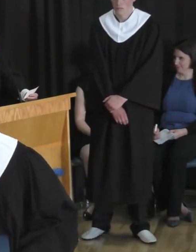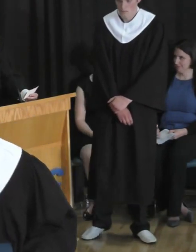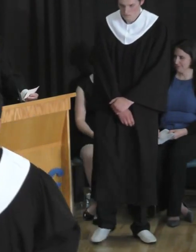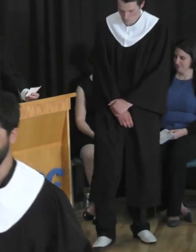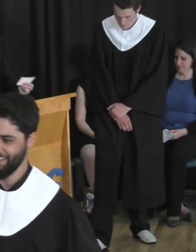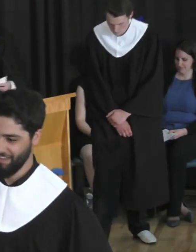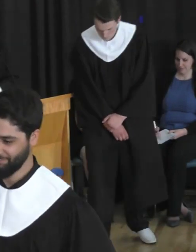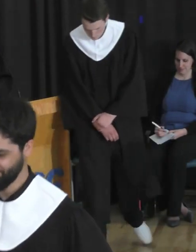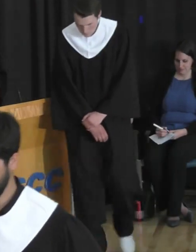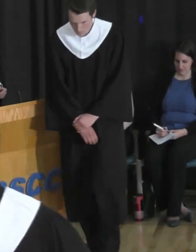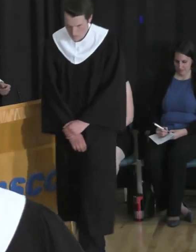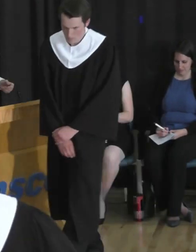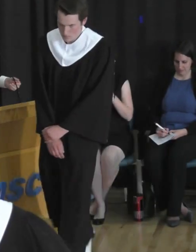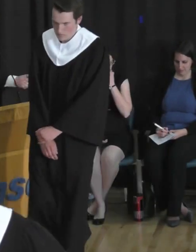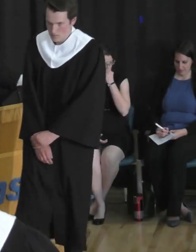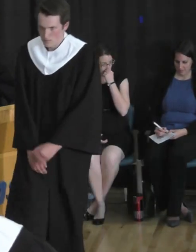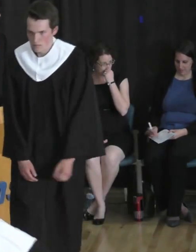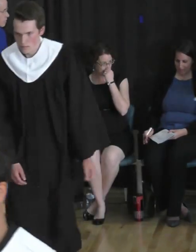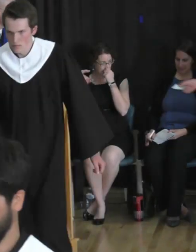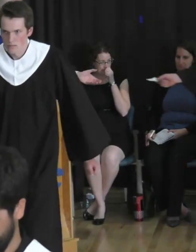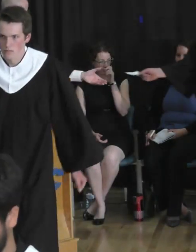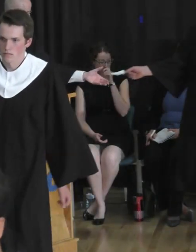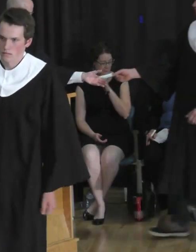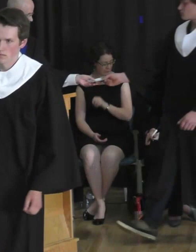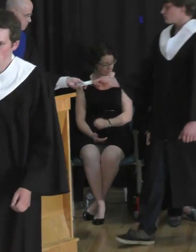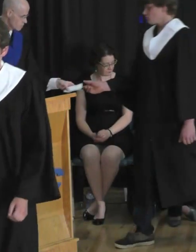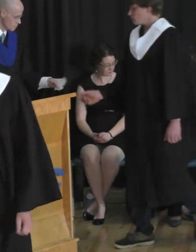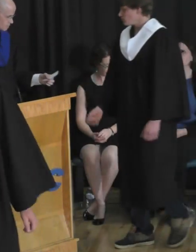Bruce Higgins.